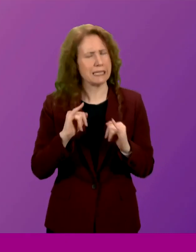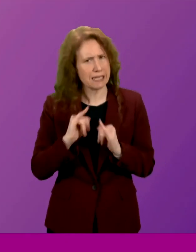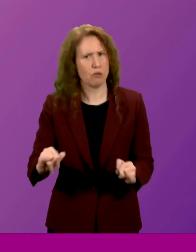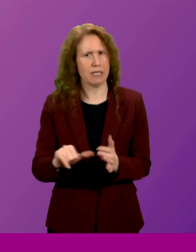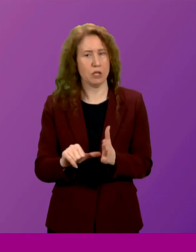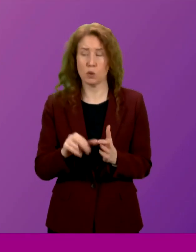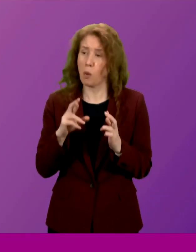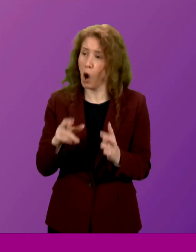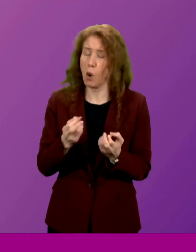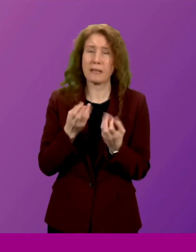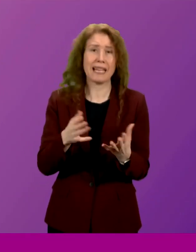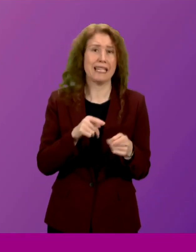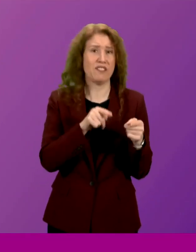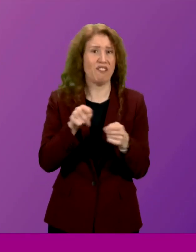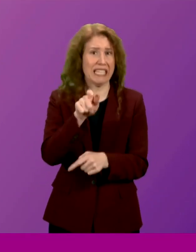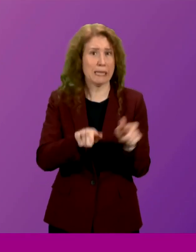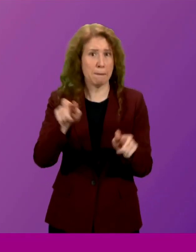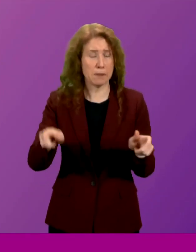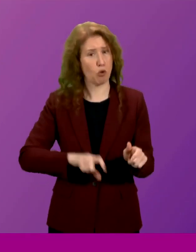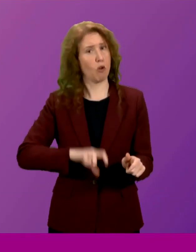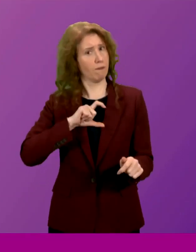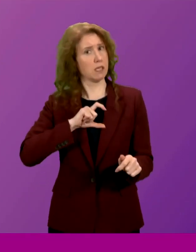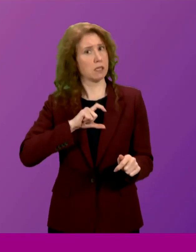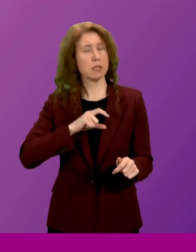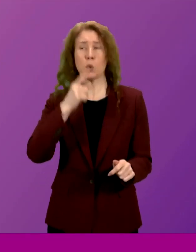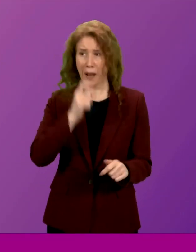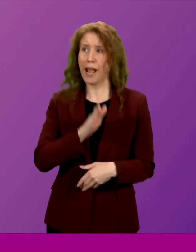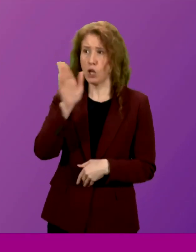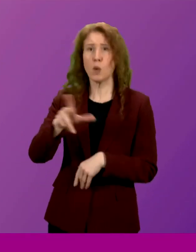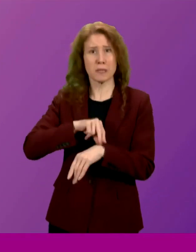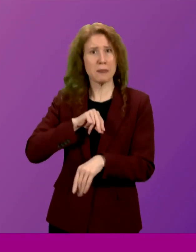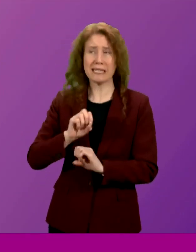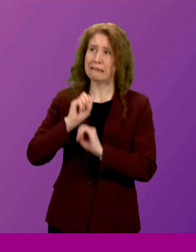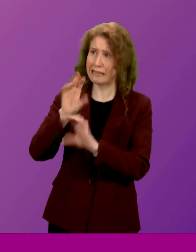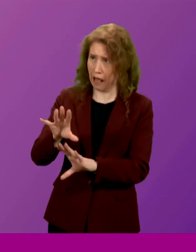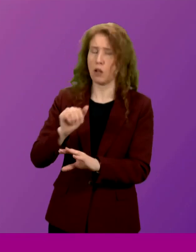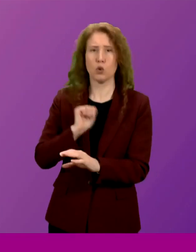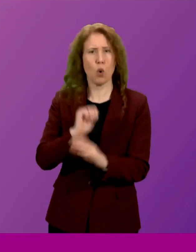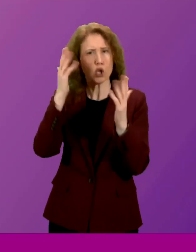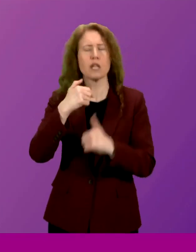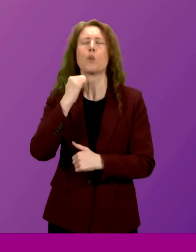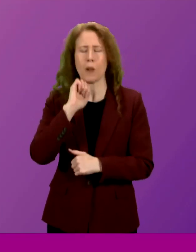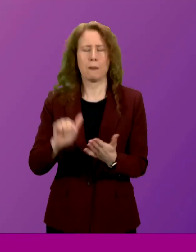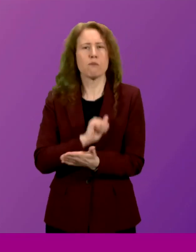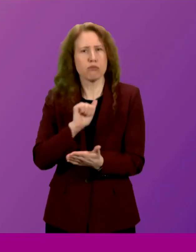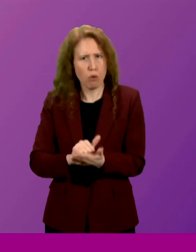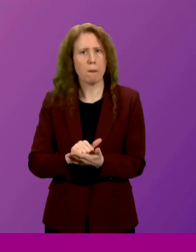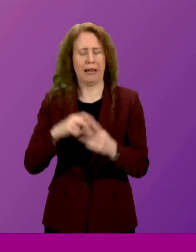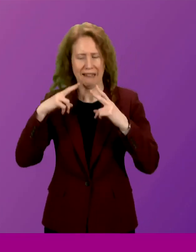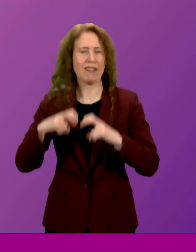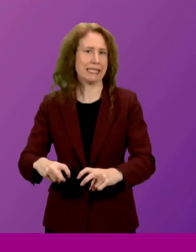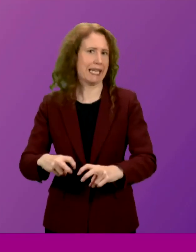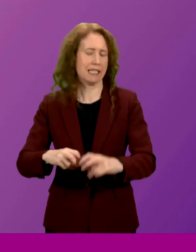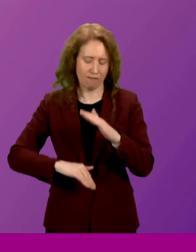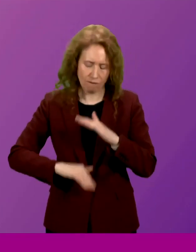I hope that gives victims of these crimes confidence that if they come forward, their concerns will be properly and fully